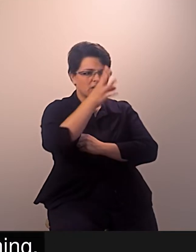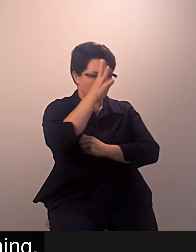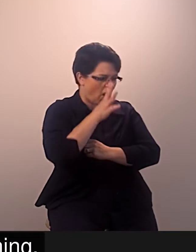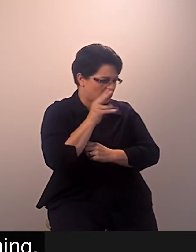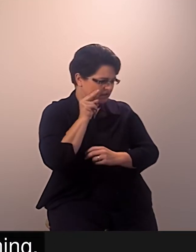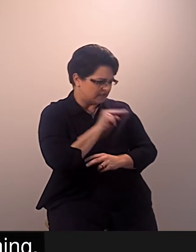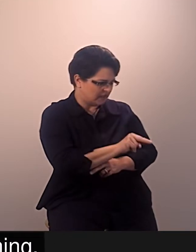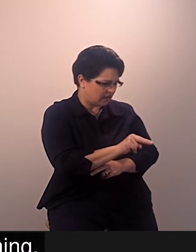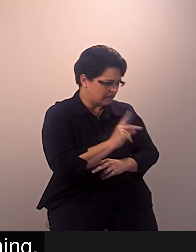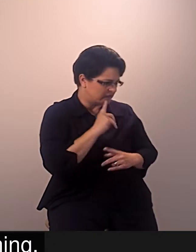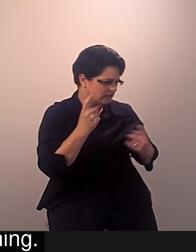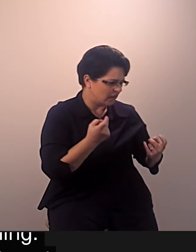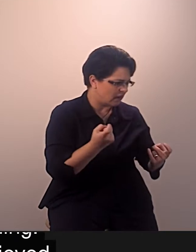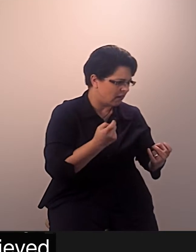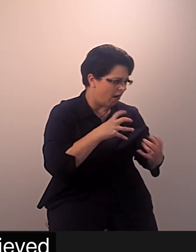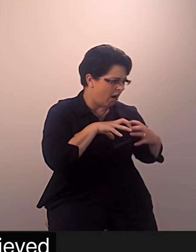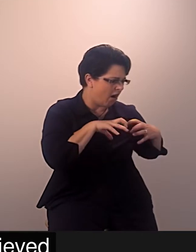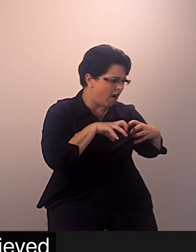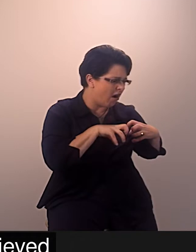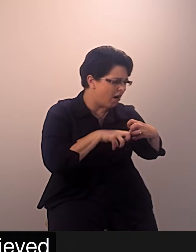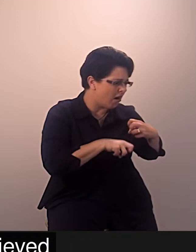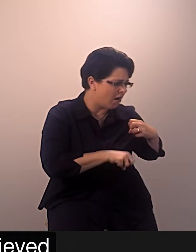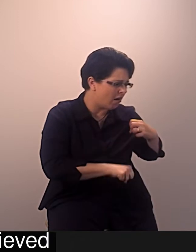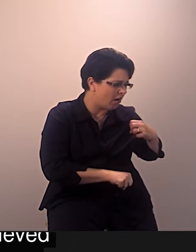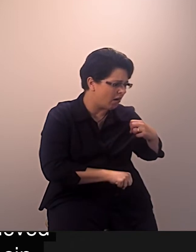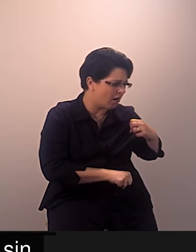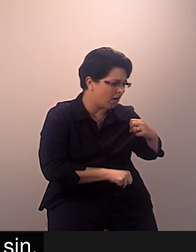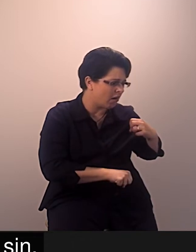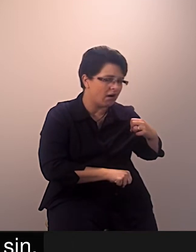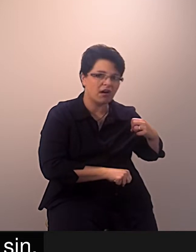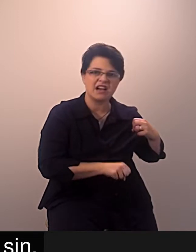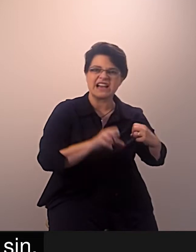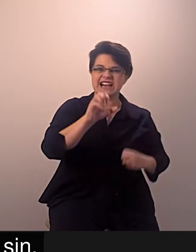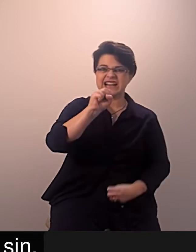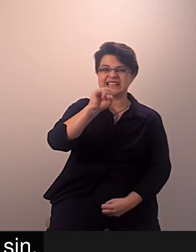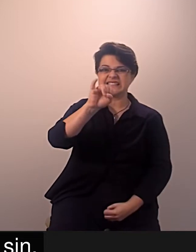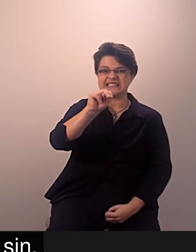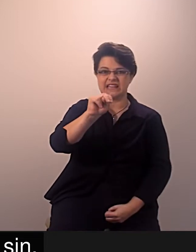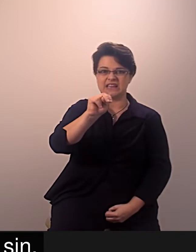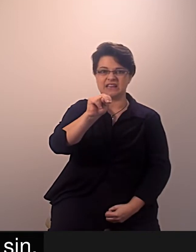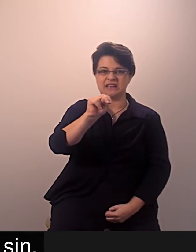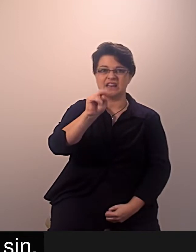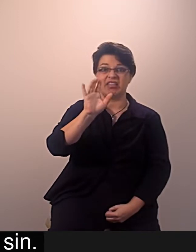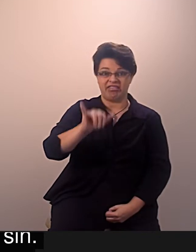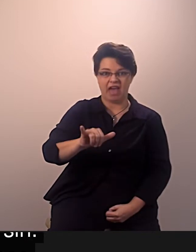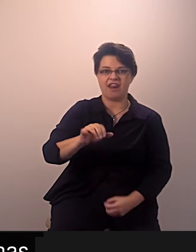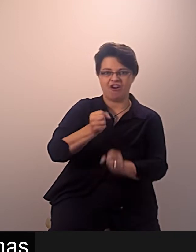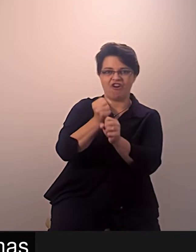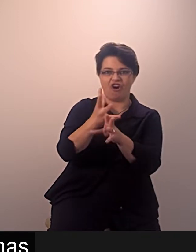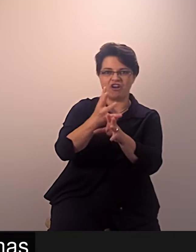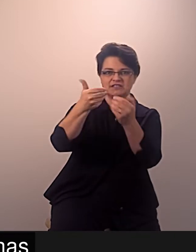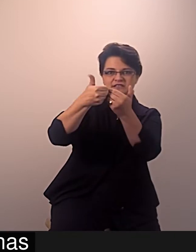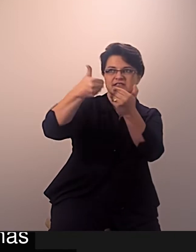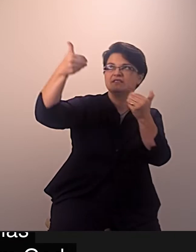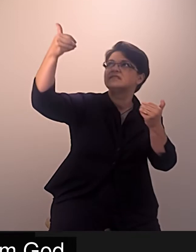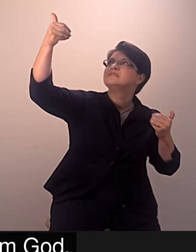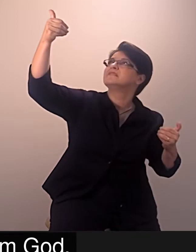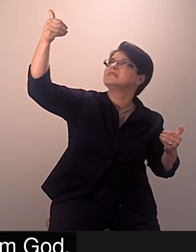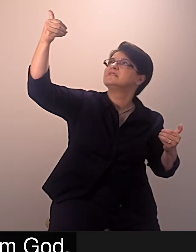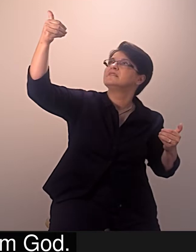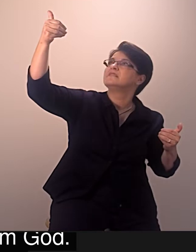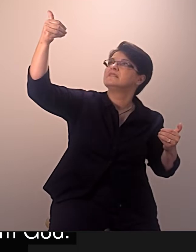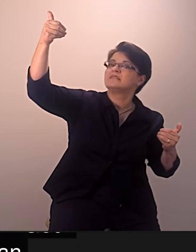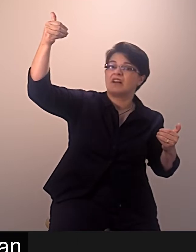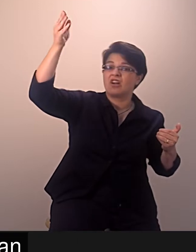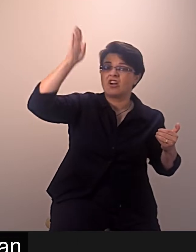when people sin. Sin is what has separated us from God. God and man could